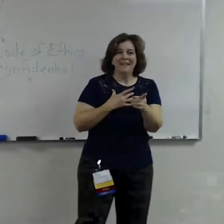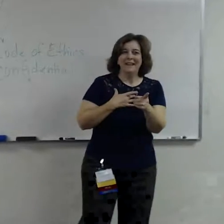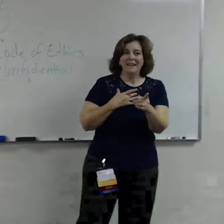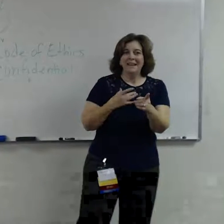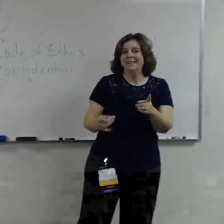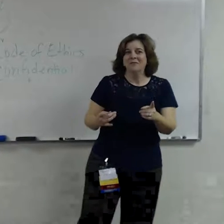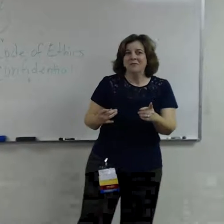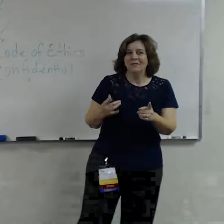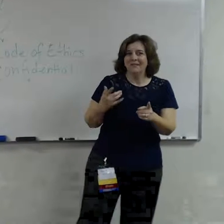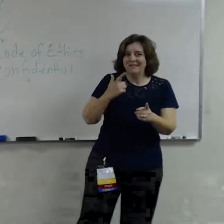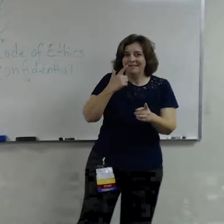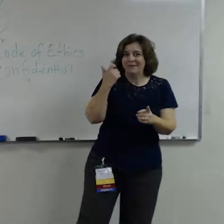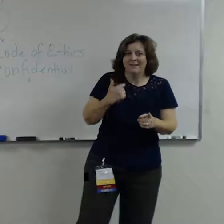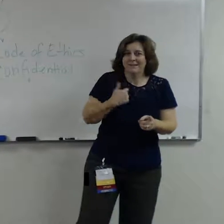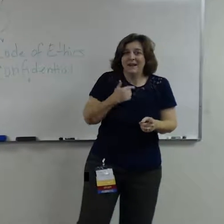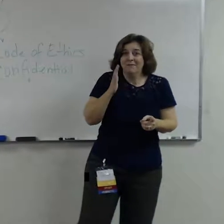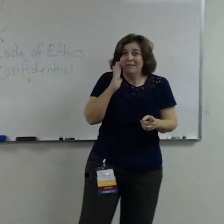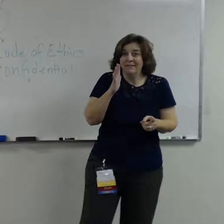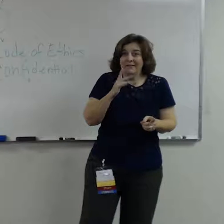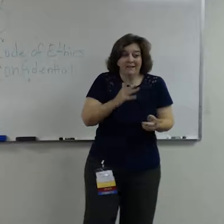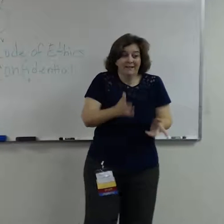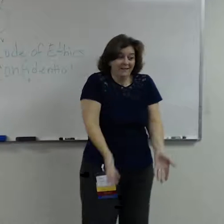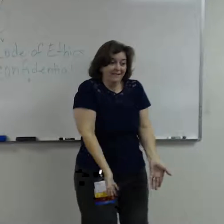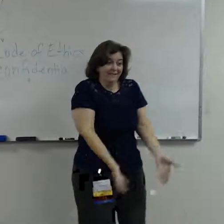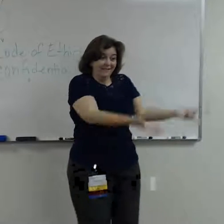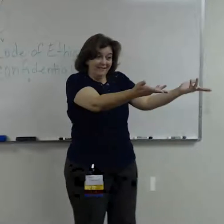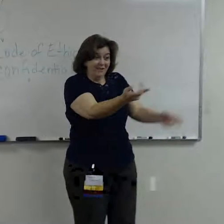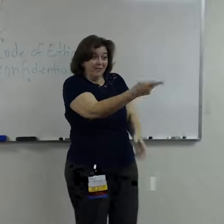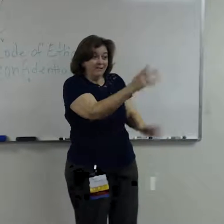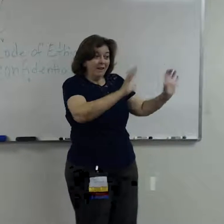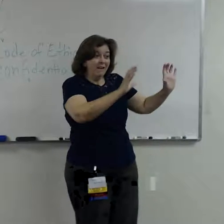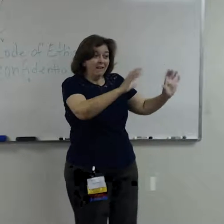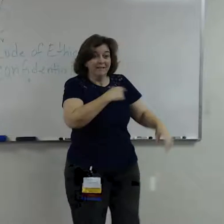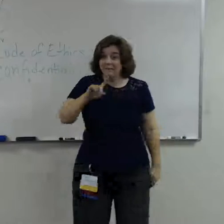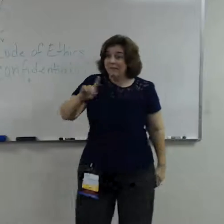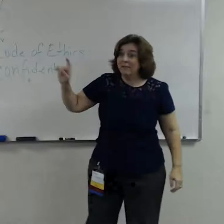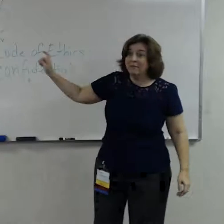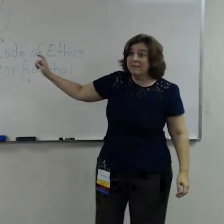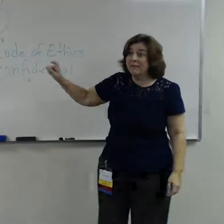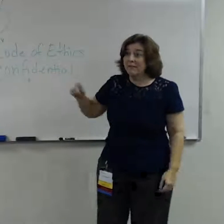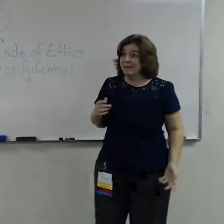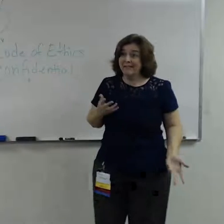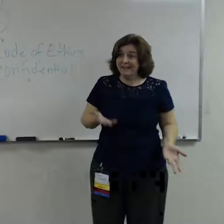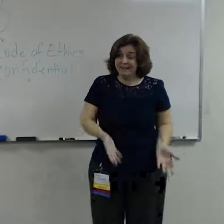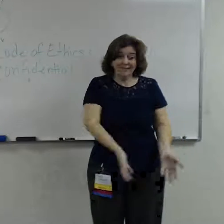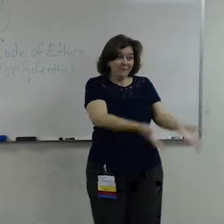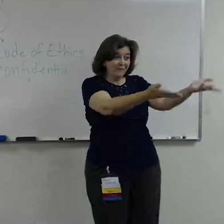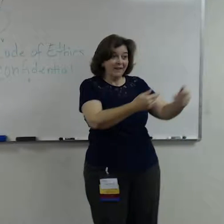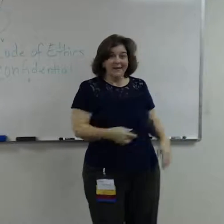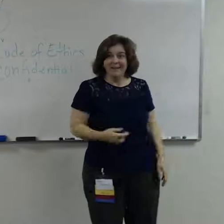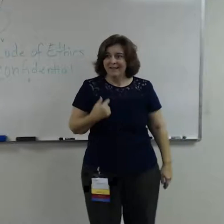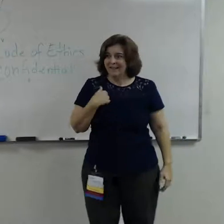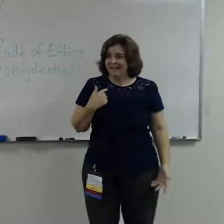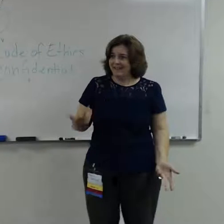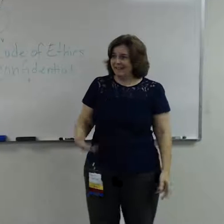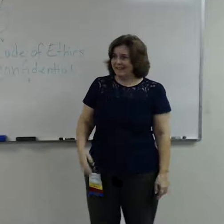And that's interesting, because I would have said, y'all talk, I'm out of the room, you know, go for it.